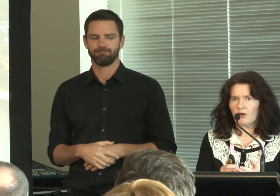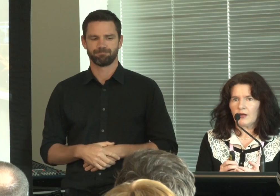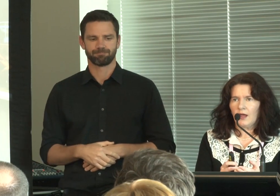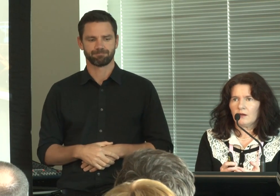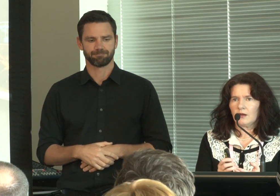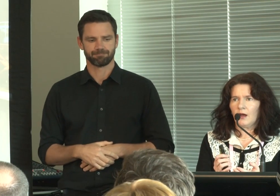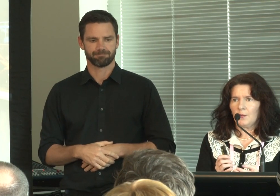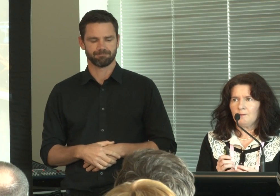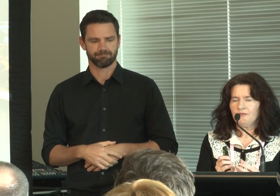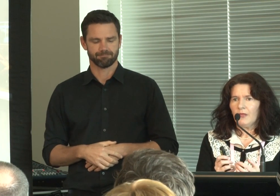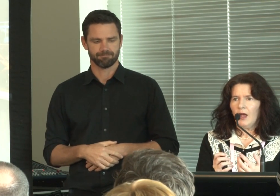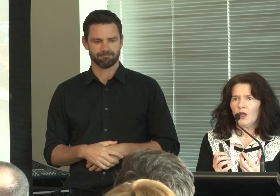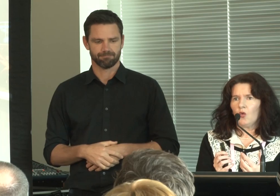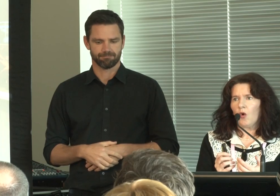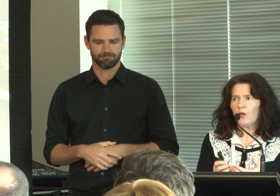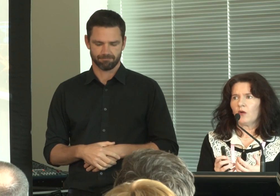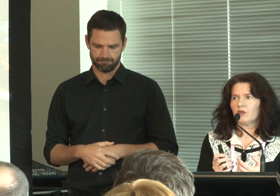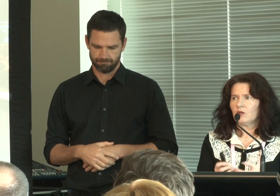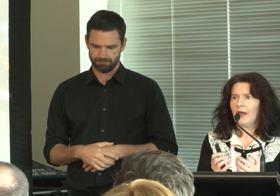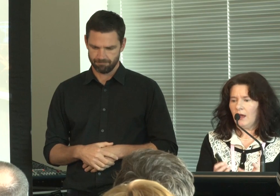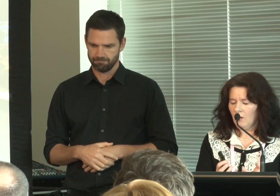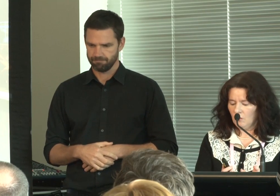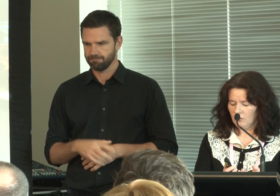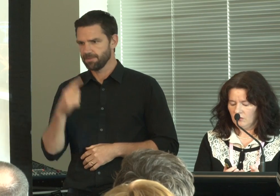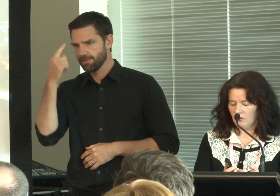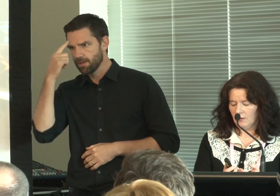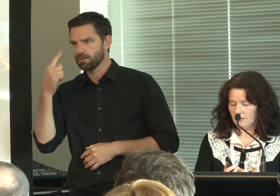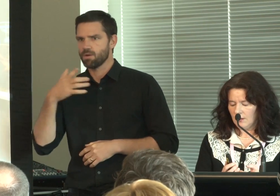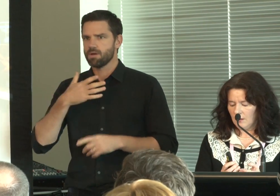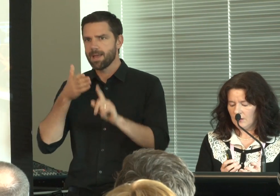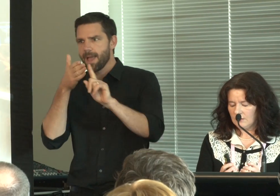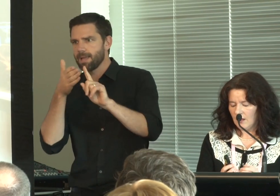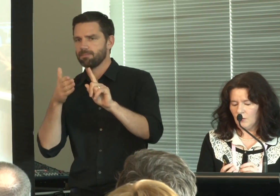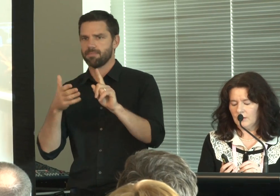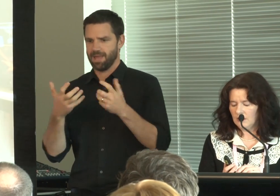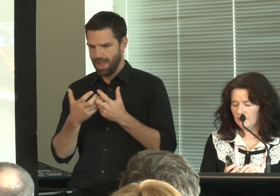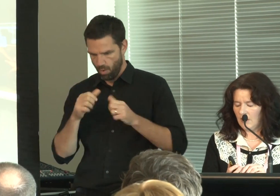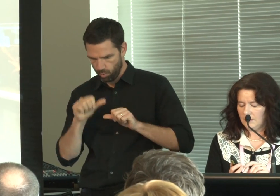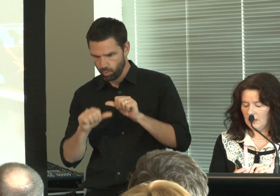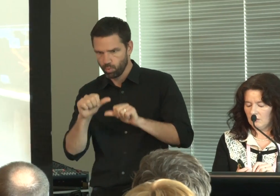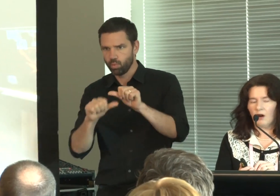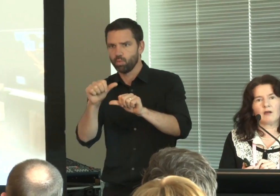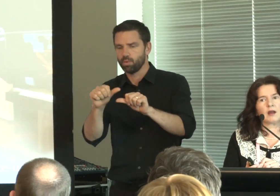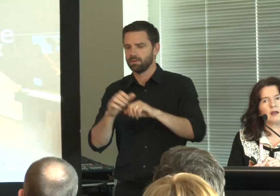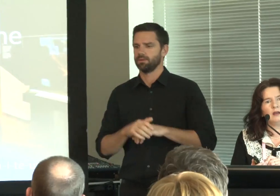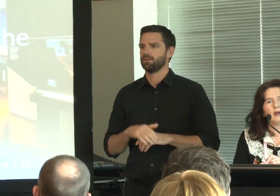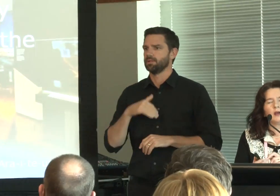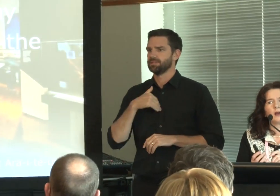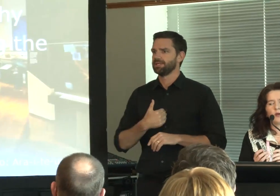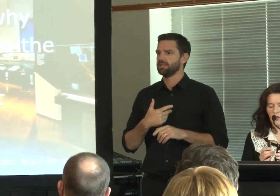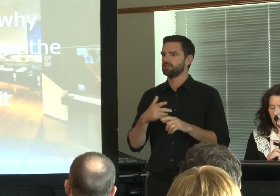We looked at what we wanted to do and how we wanted to do it, but it started with the need to develop a text